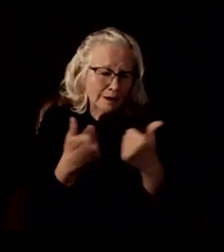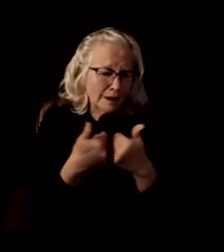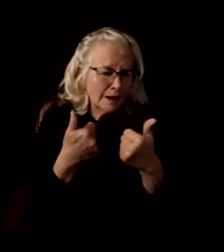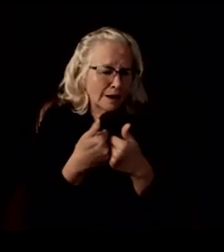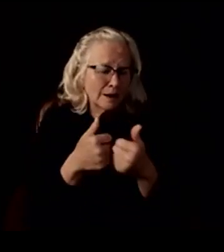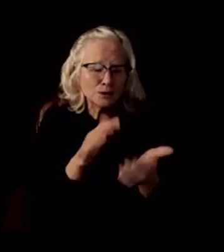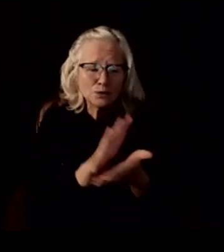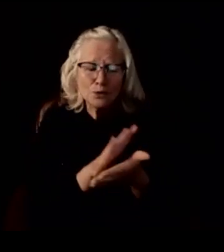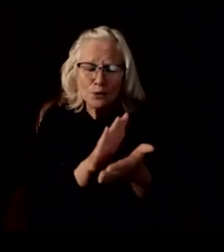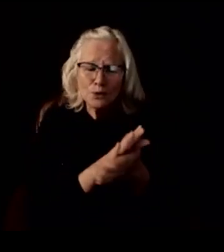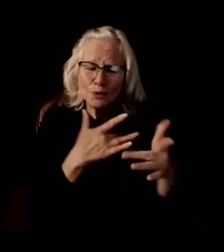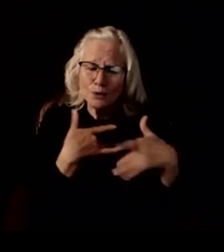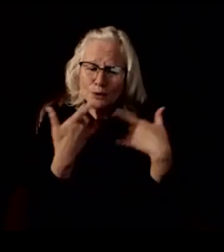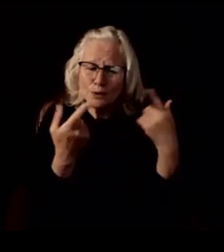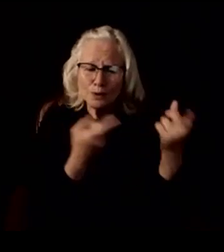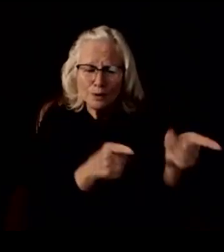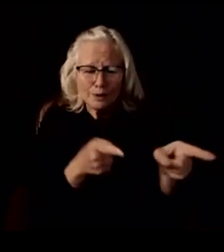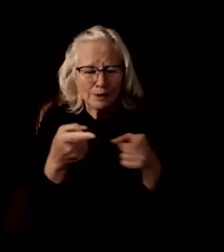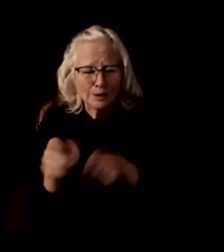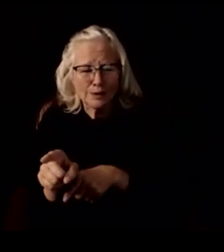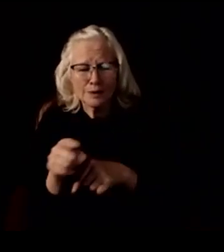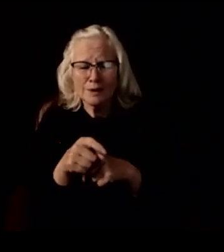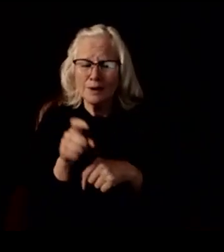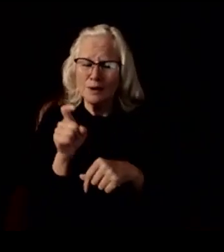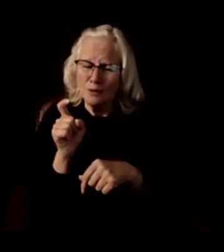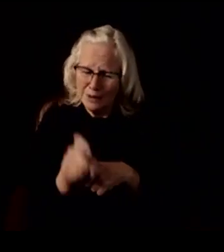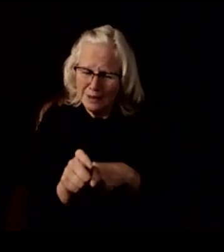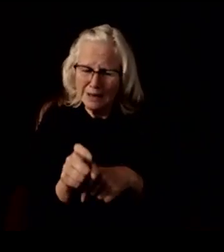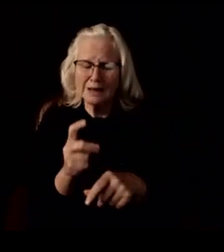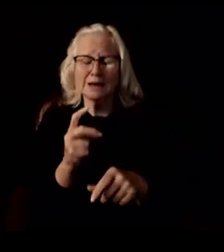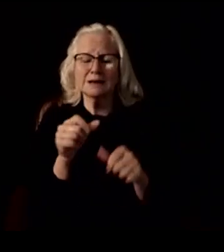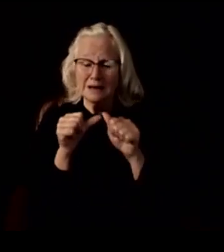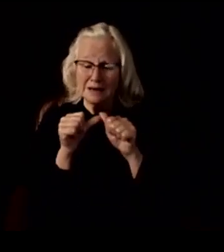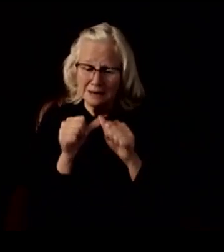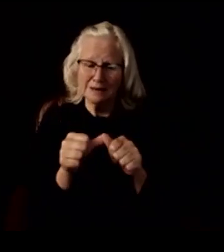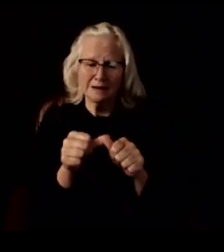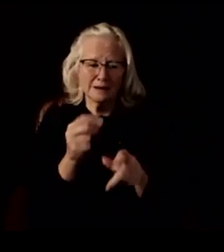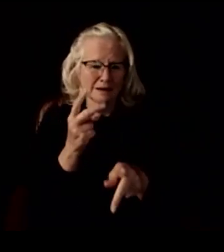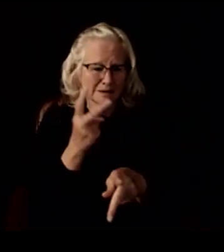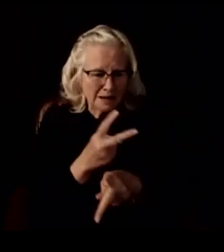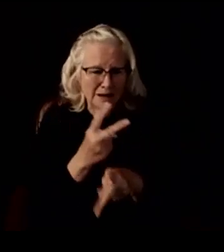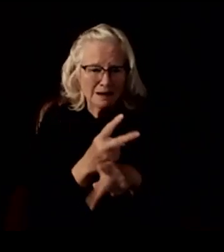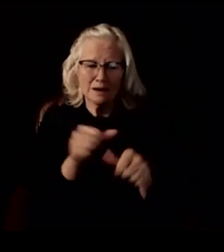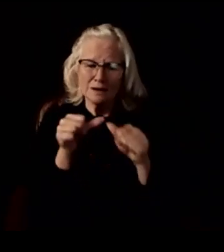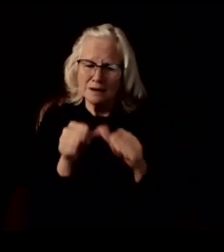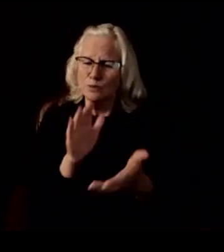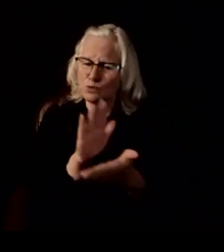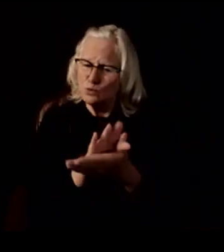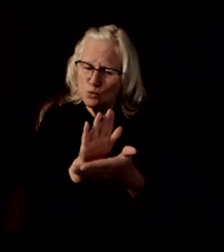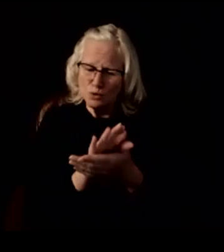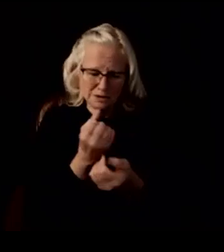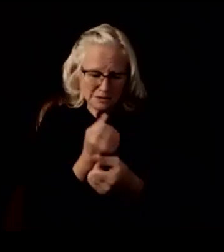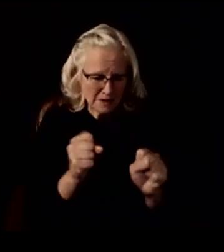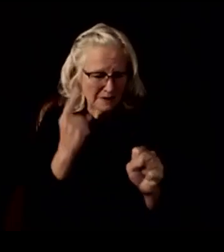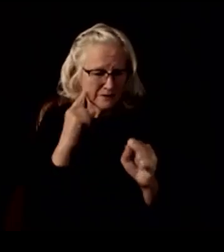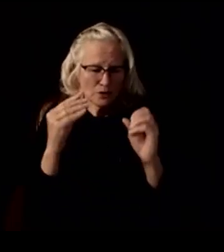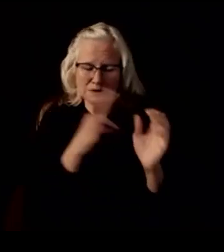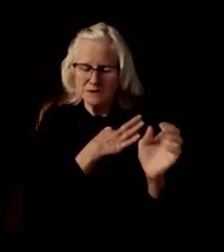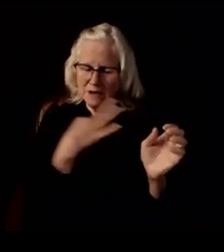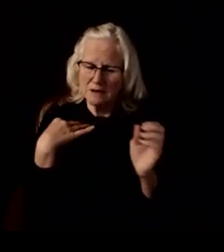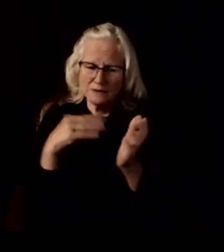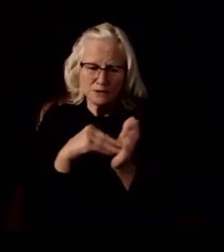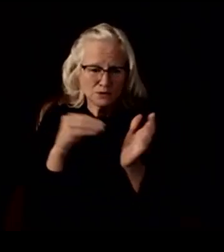open and keep students, teachers, staff, and whole communities safe. During this school year, parents can help by staying in touch with their